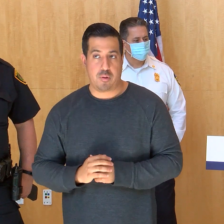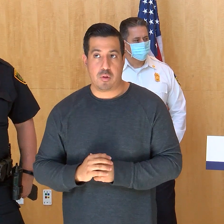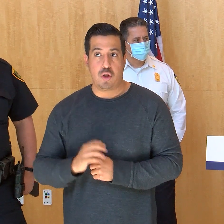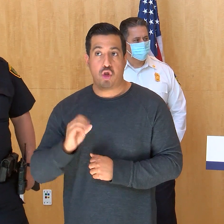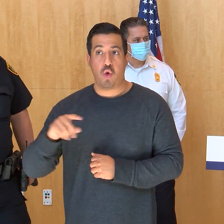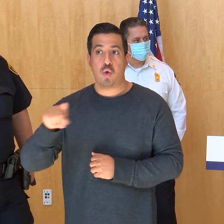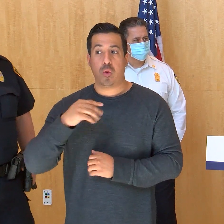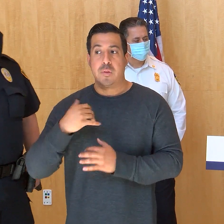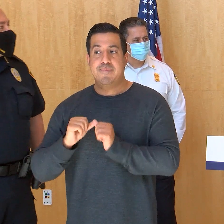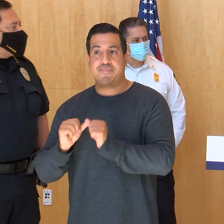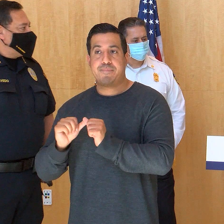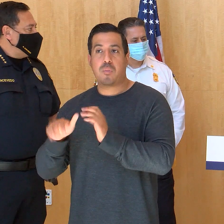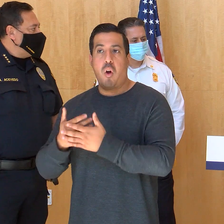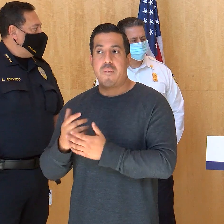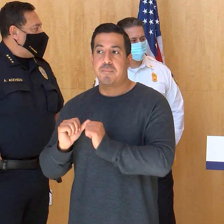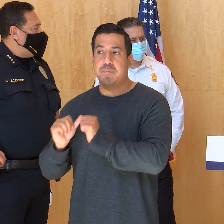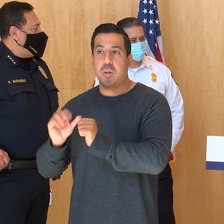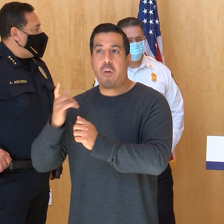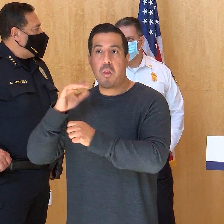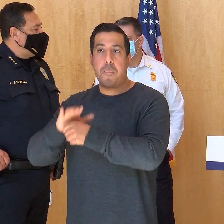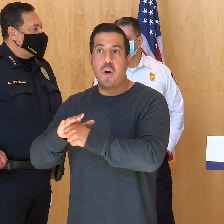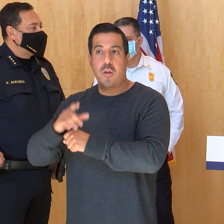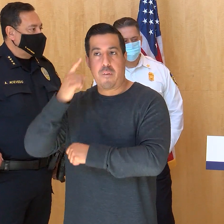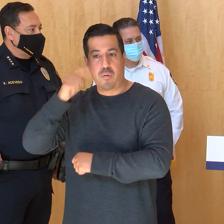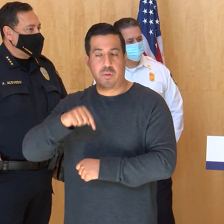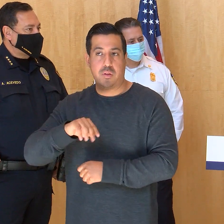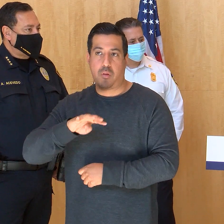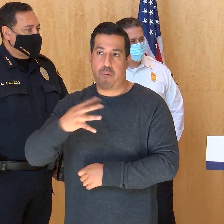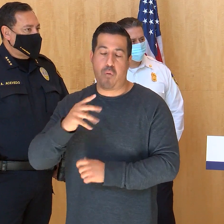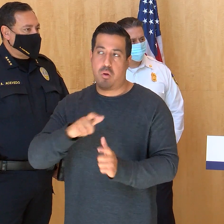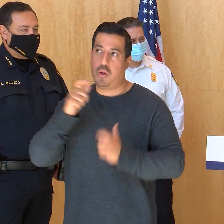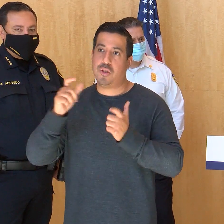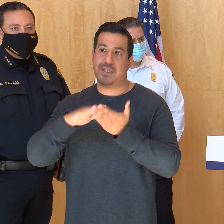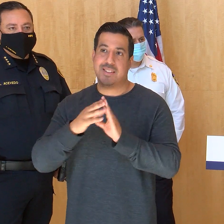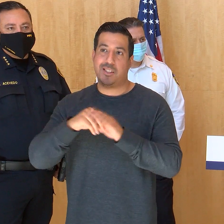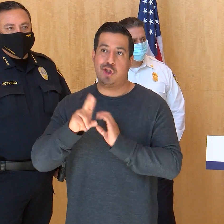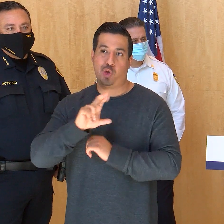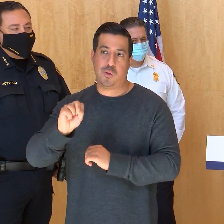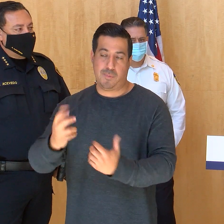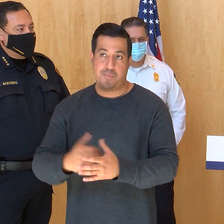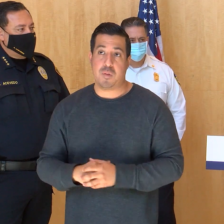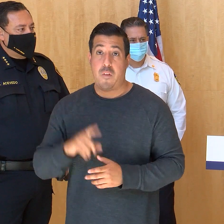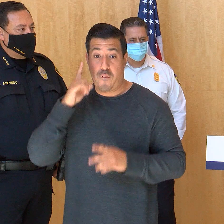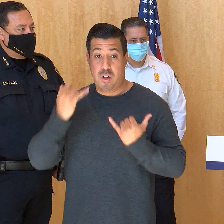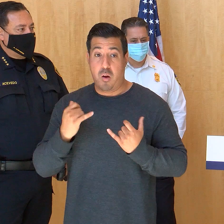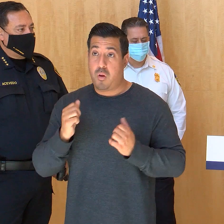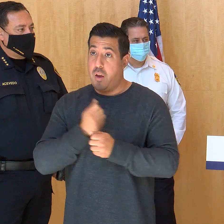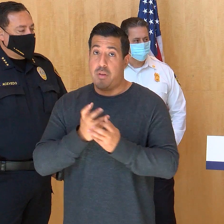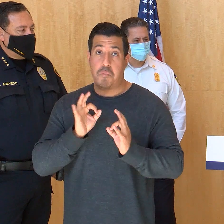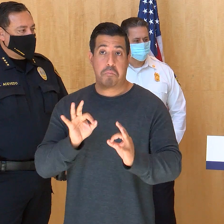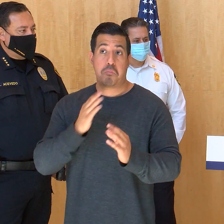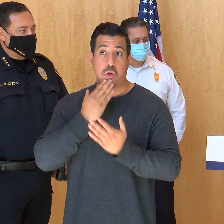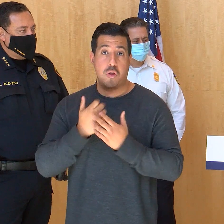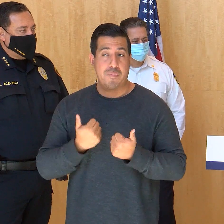can maintain the necessary pressure for the fourth largest city in the United States of America. So for now, things are good,